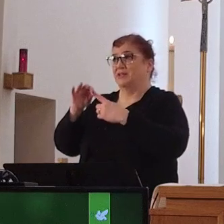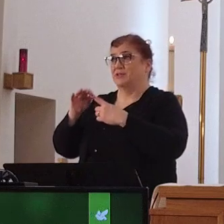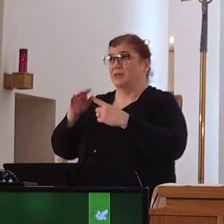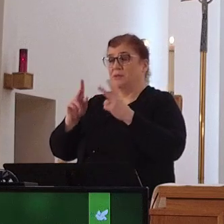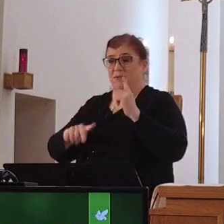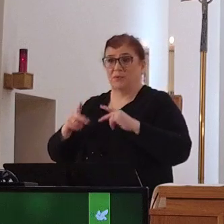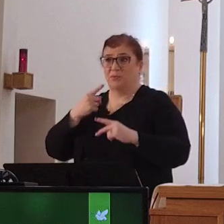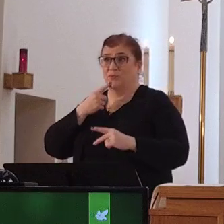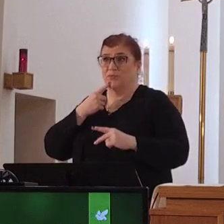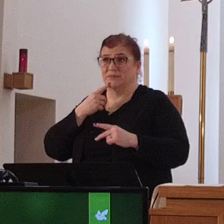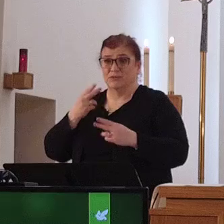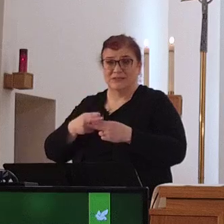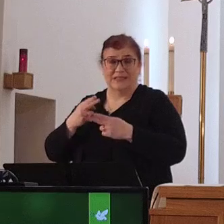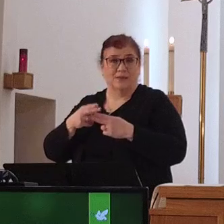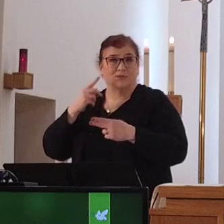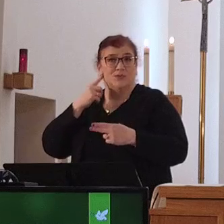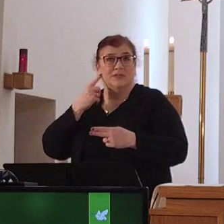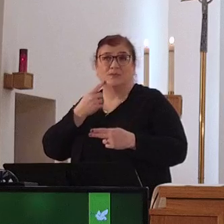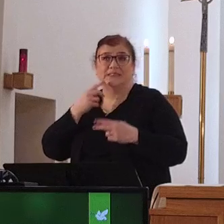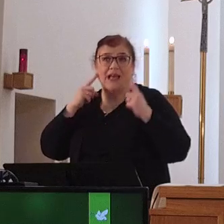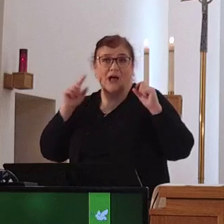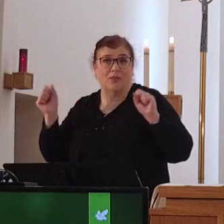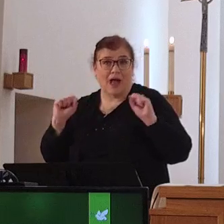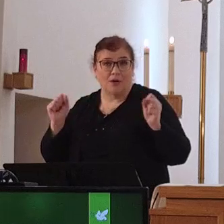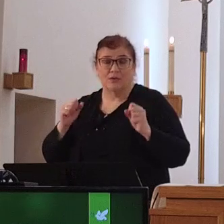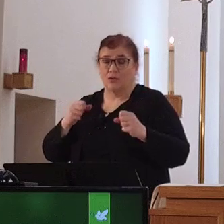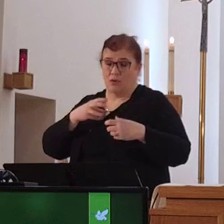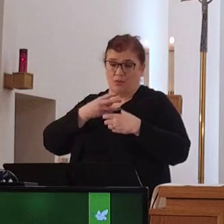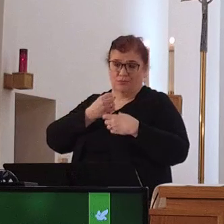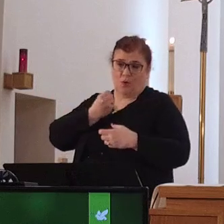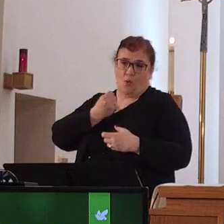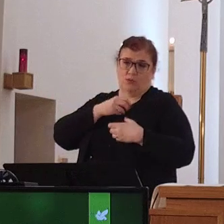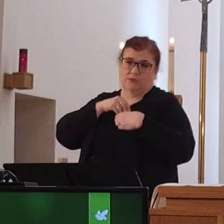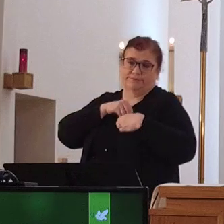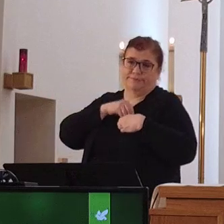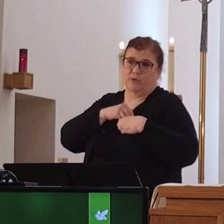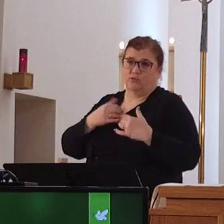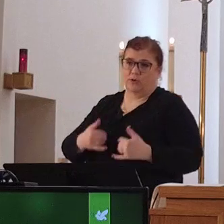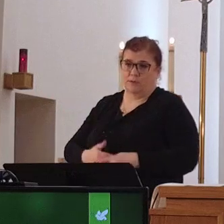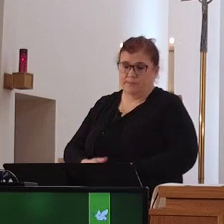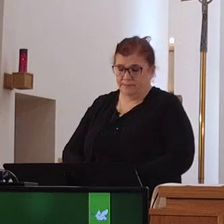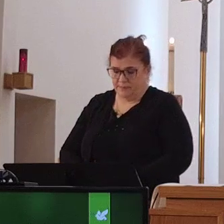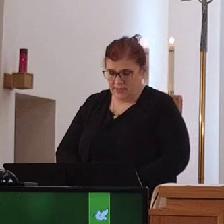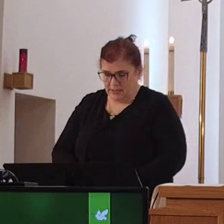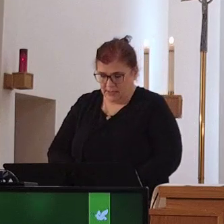whose names we speak aloud or hold in our hearts at this time.